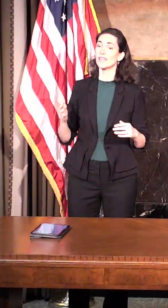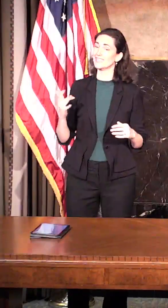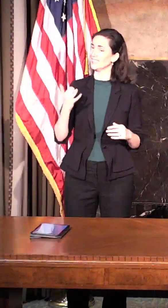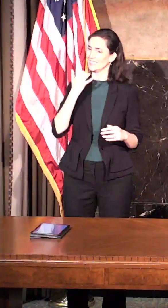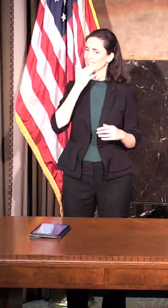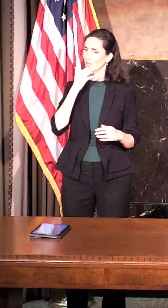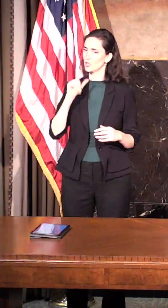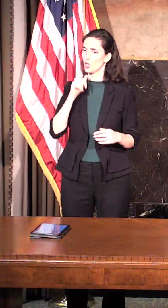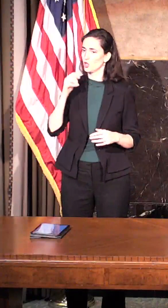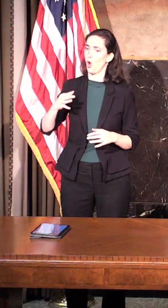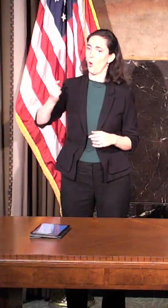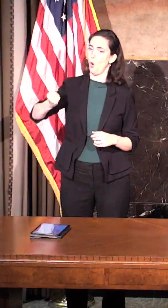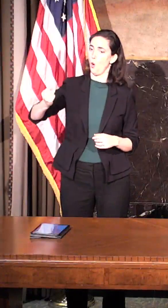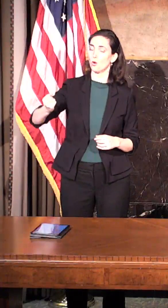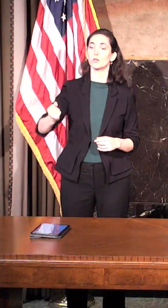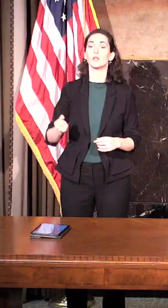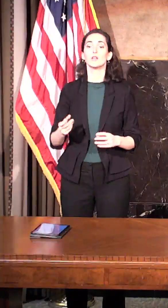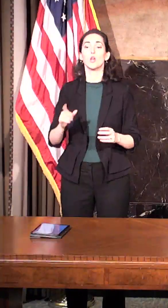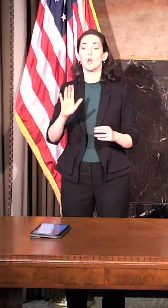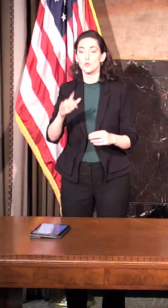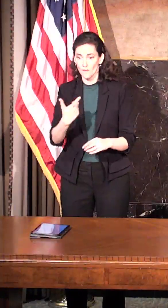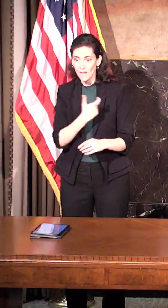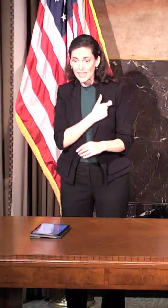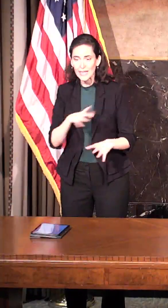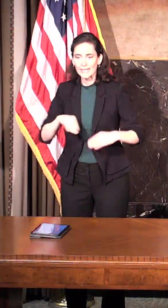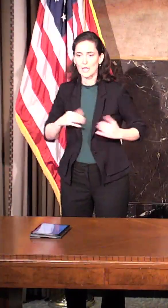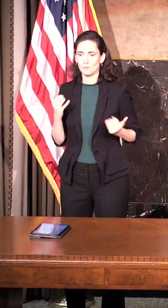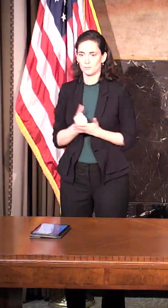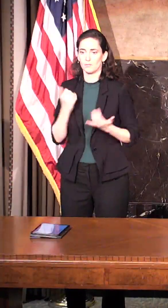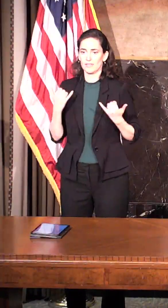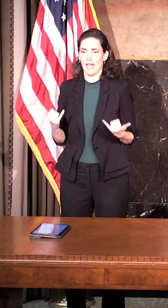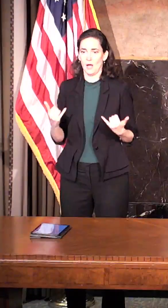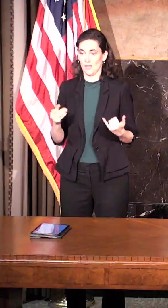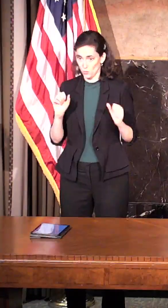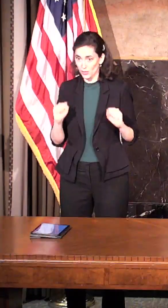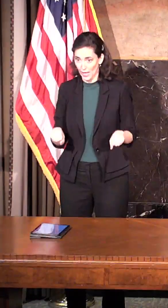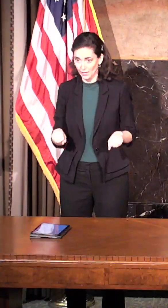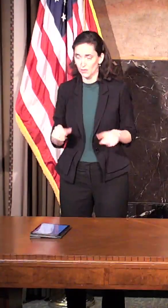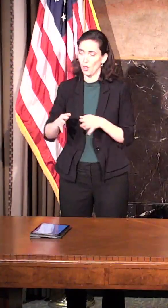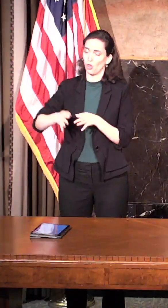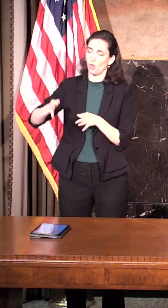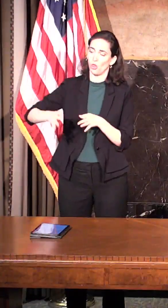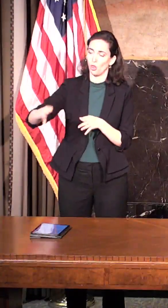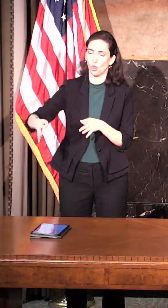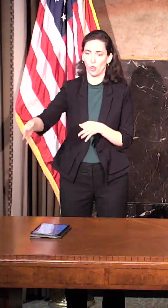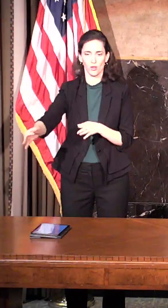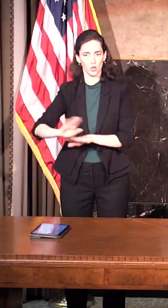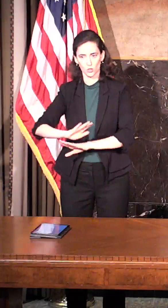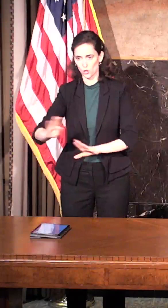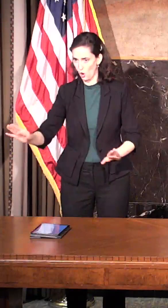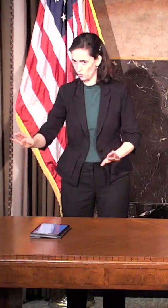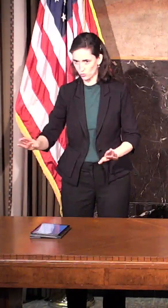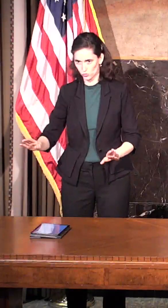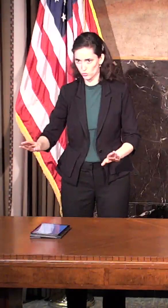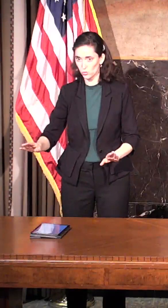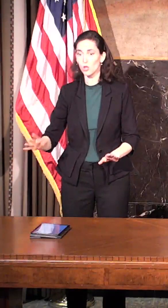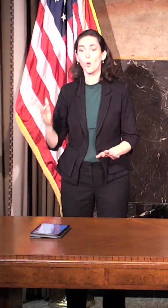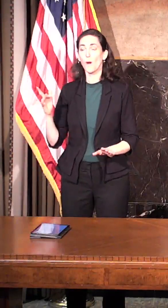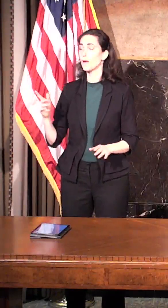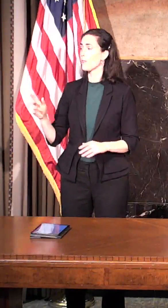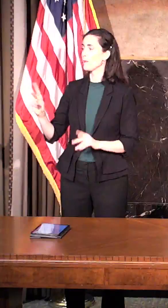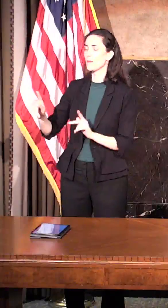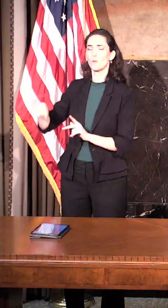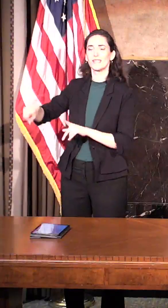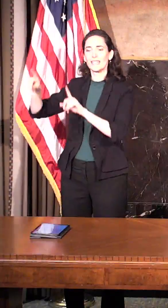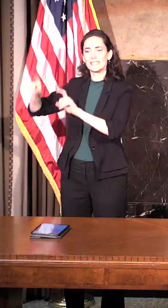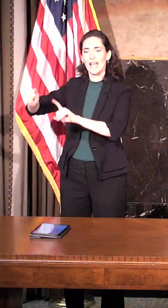first chance somebody has to get vaccinated, take that chance. Do not pass up that opportunity. These trials